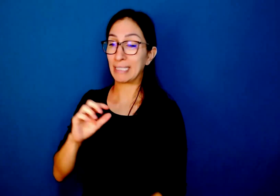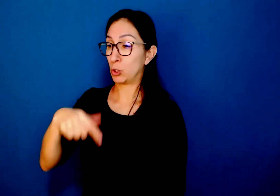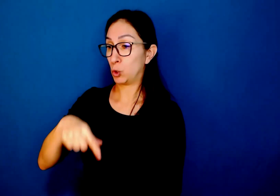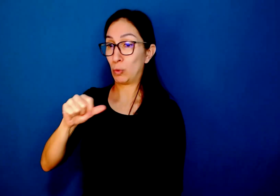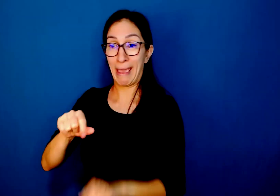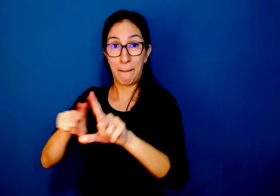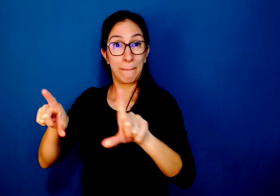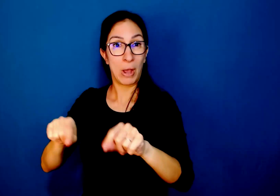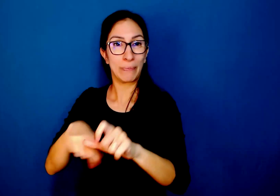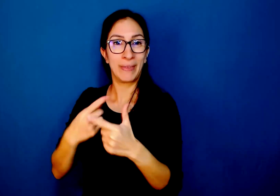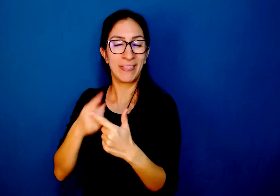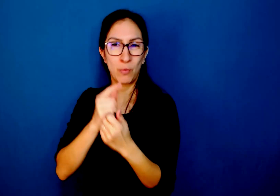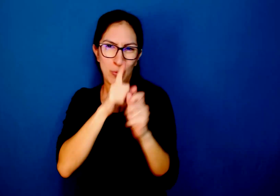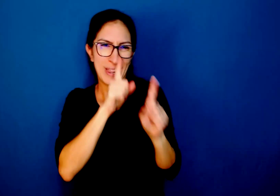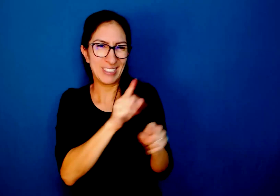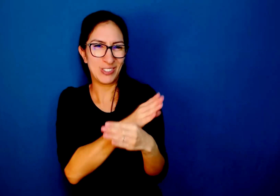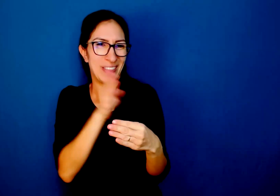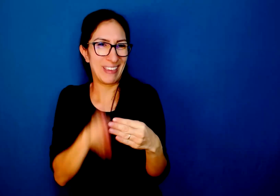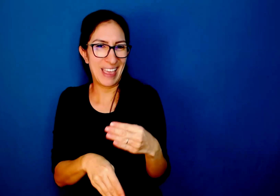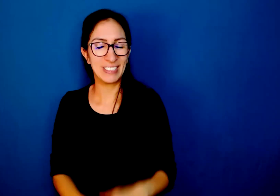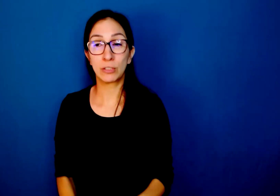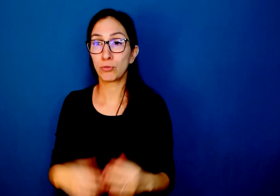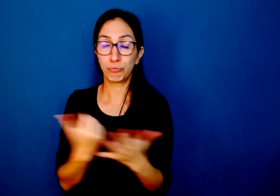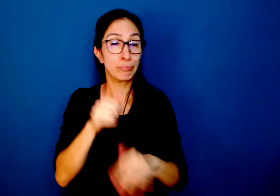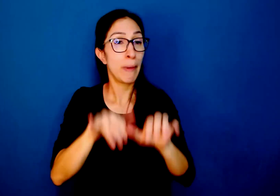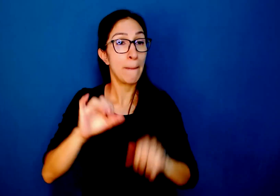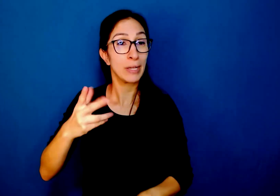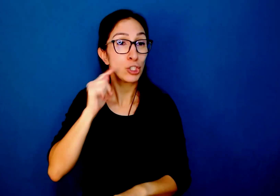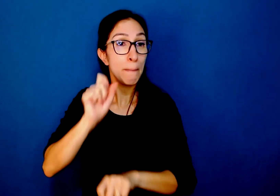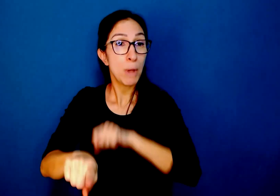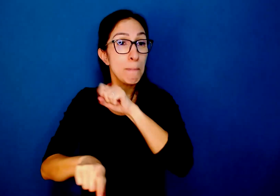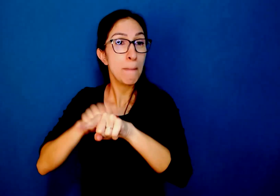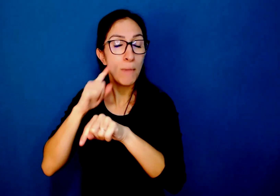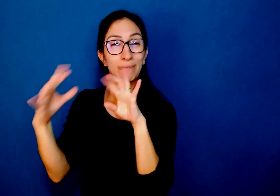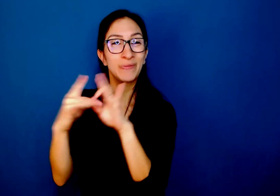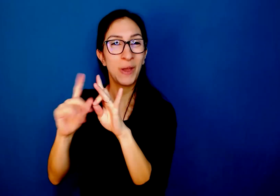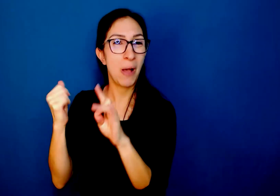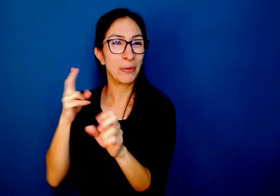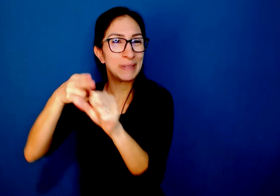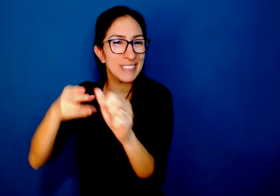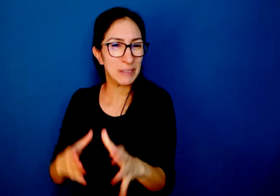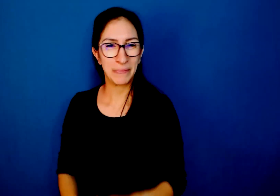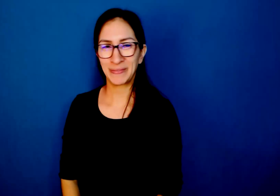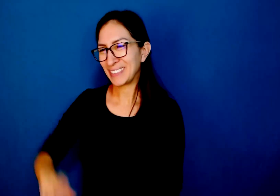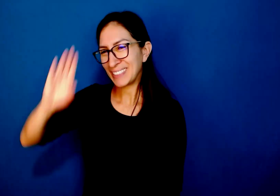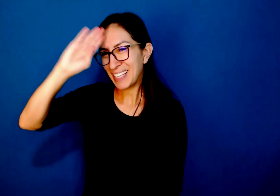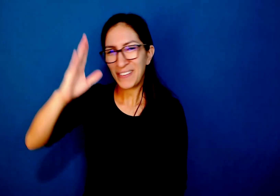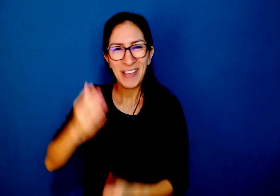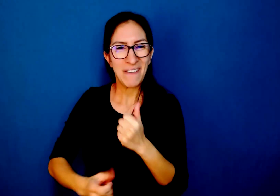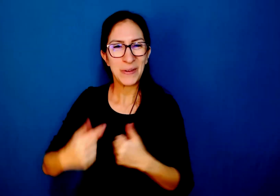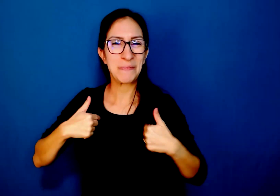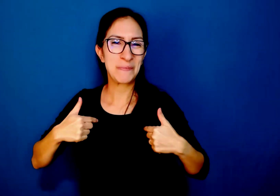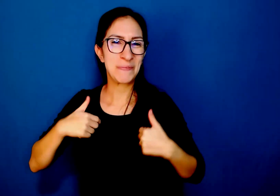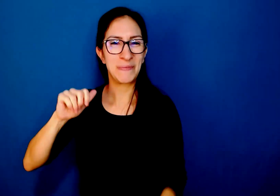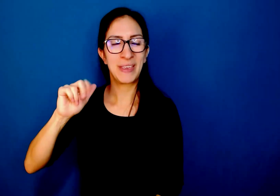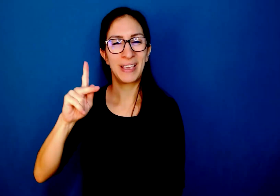connect with other attendees. Welcome, everyone. My name is Kevin Andrews. I'm an IAAP certified